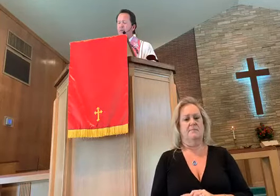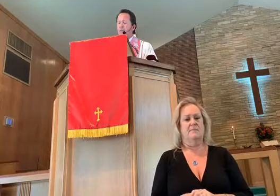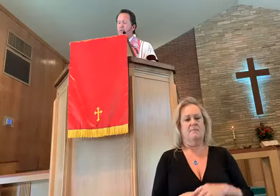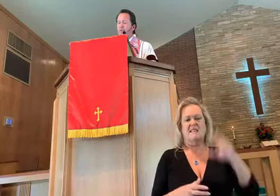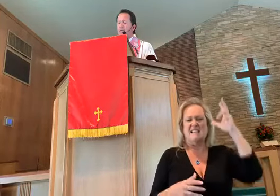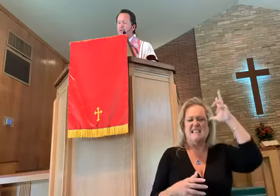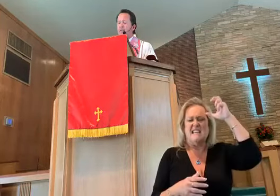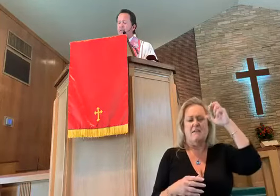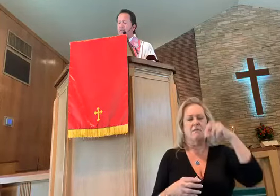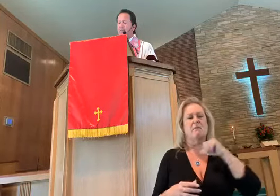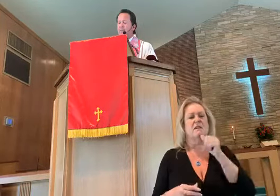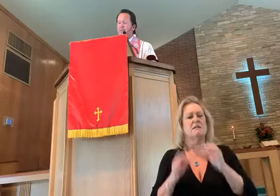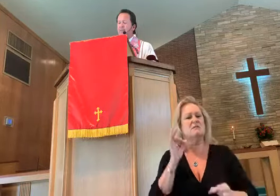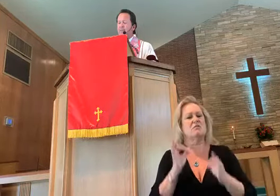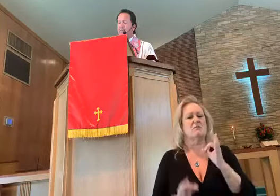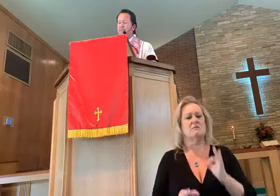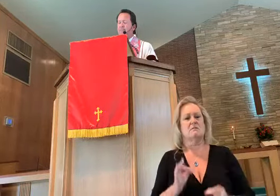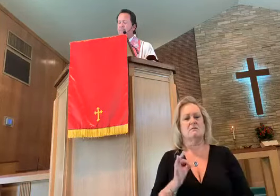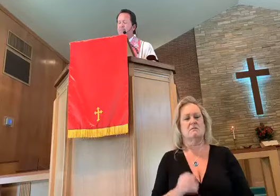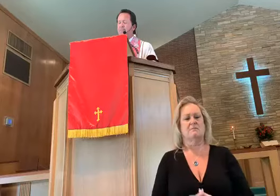evil and injustice.